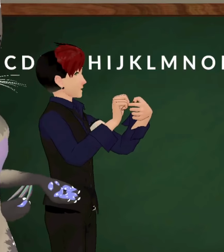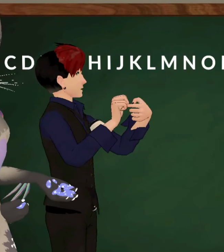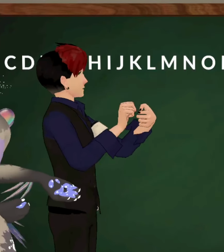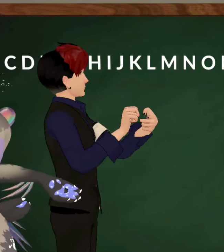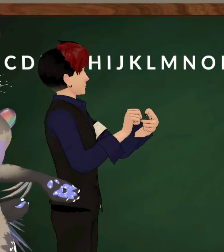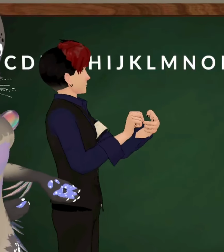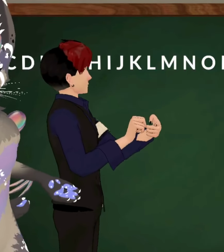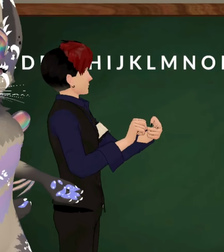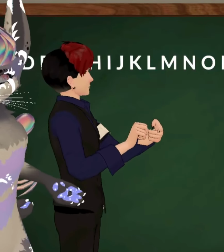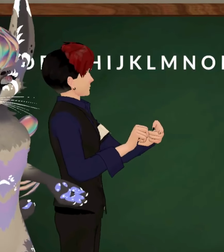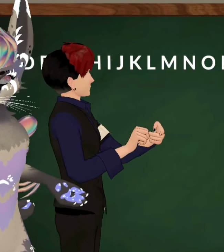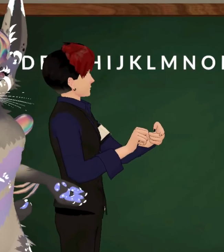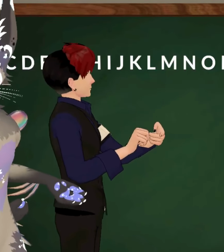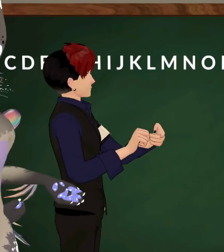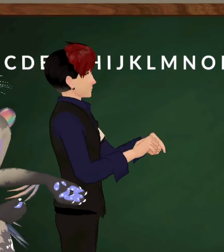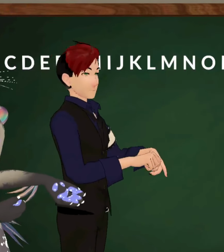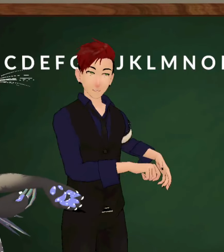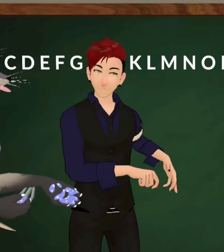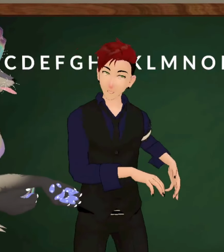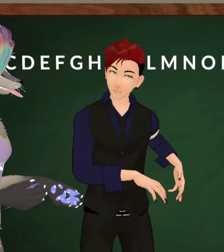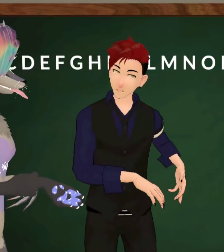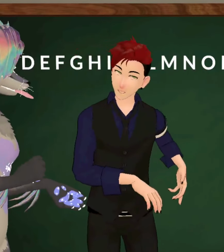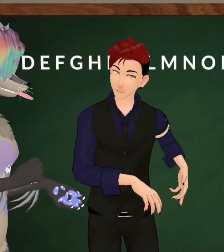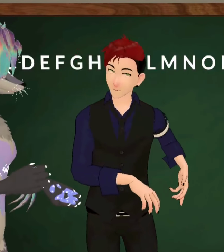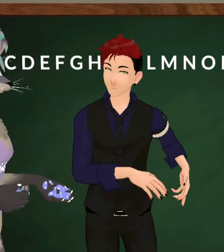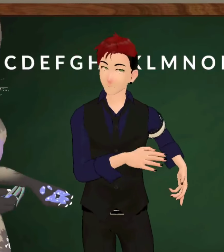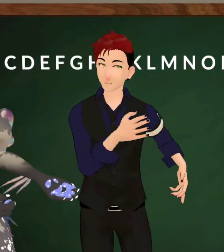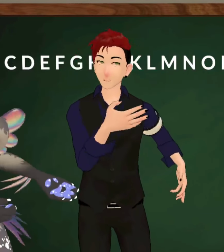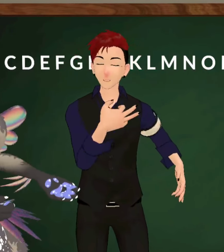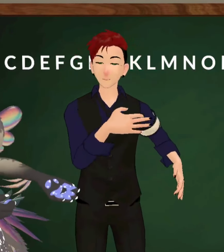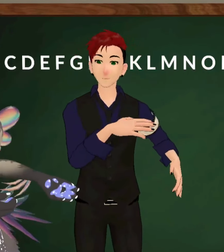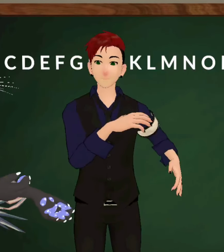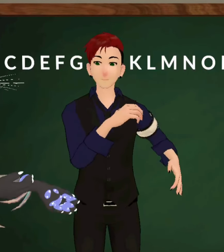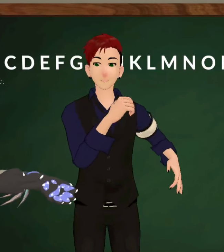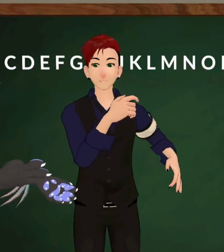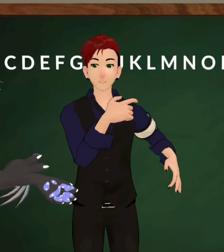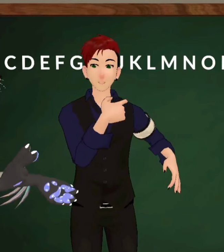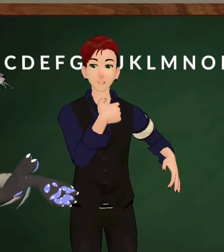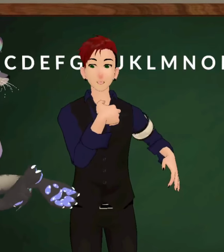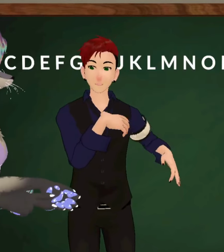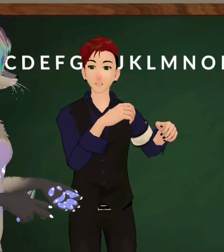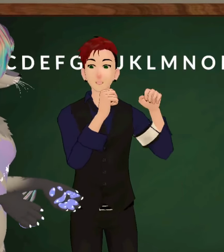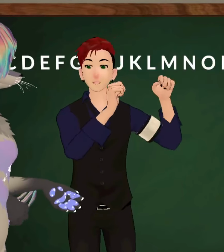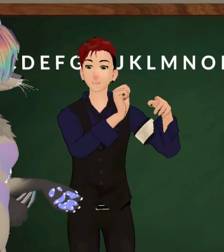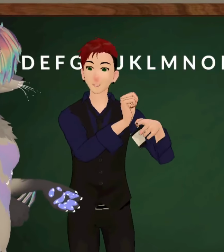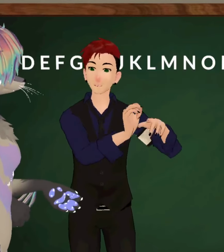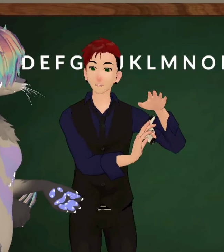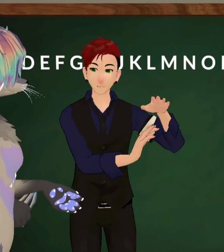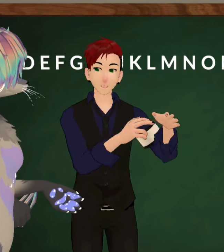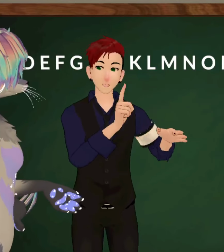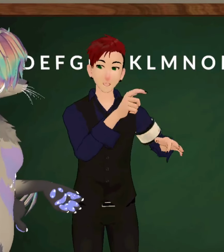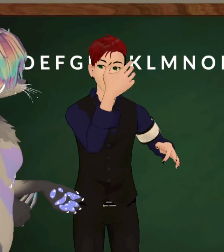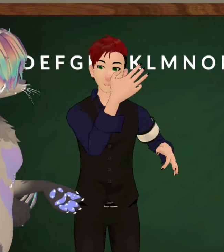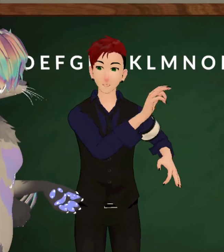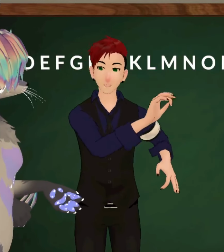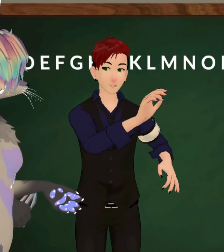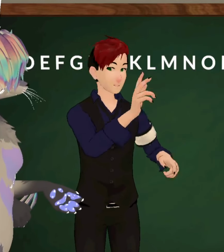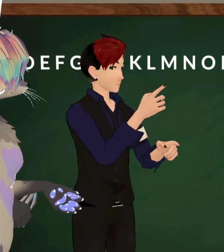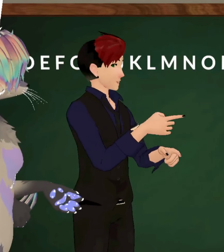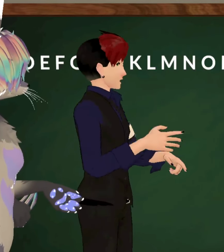fingers. I missed R. Thank you. This is the, Oh, wow. I teach elementary school. I should know my alphabet, right?